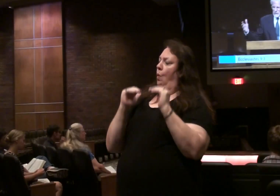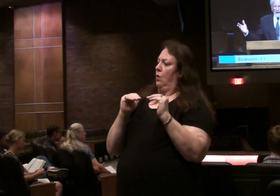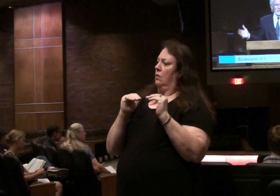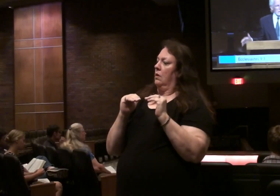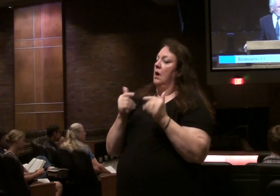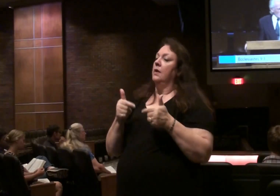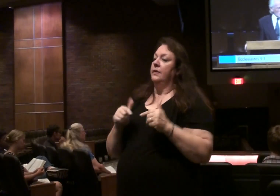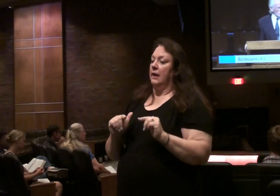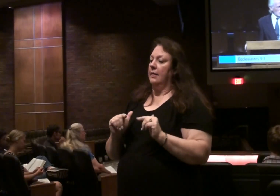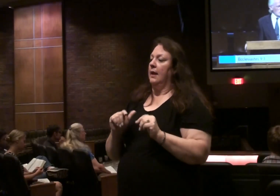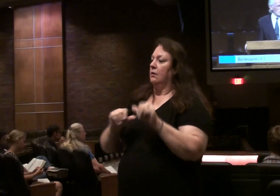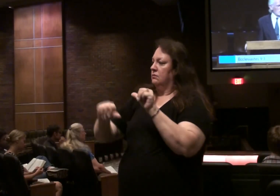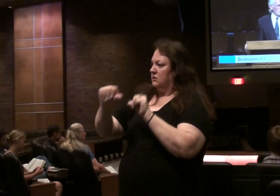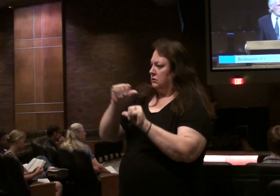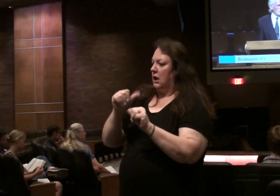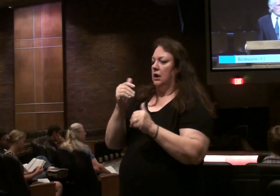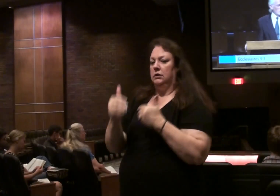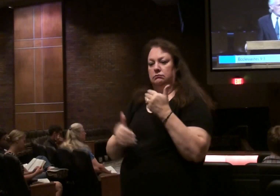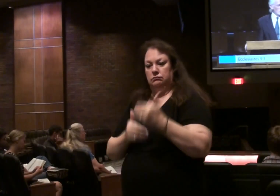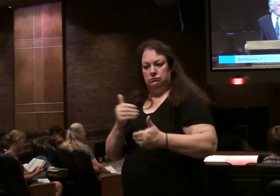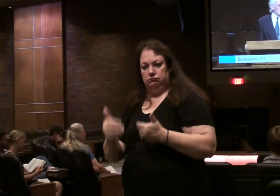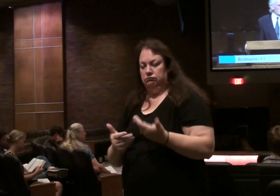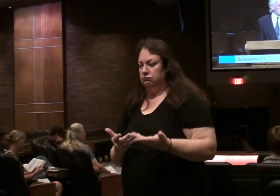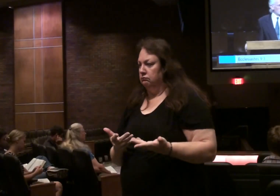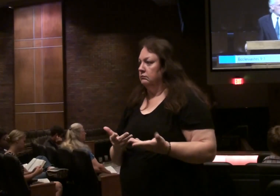the society to function.